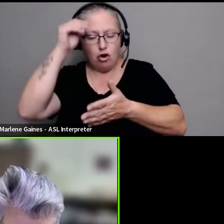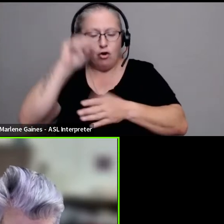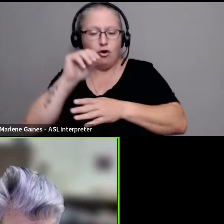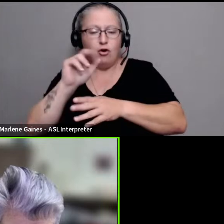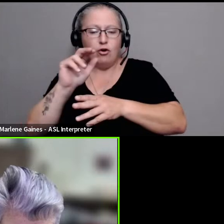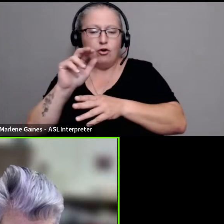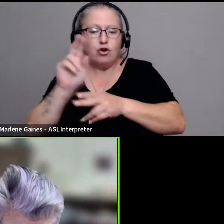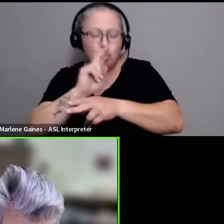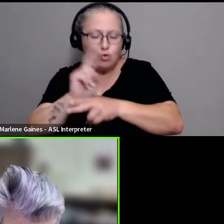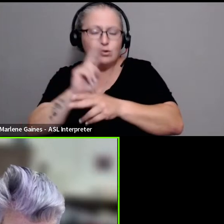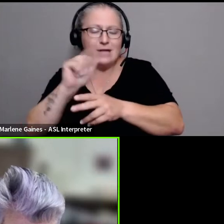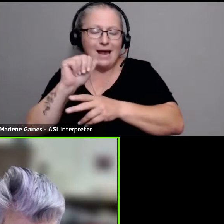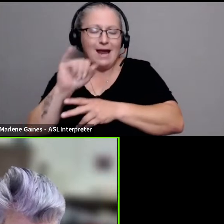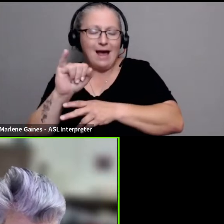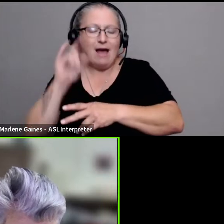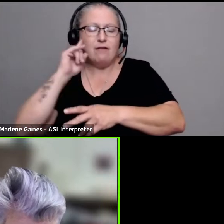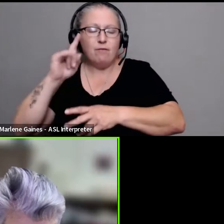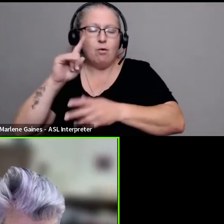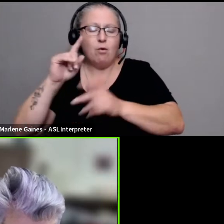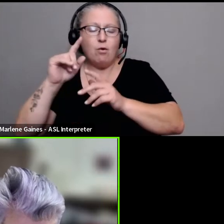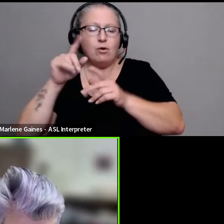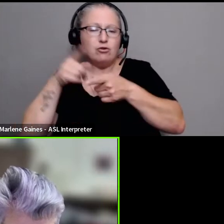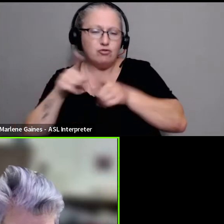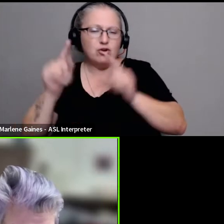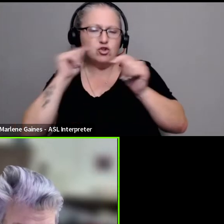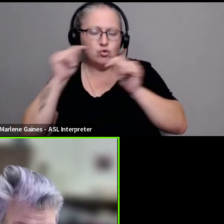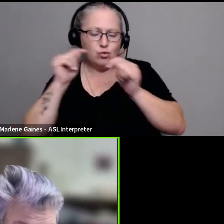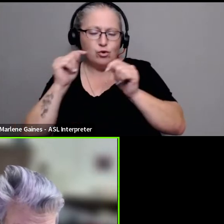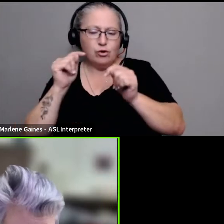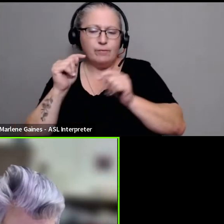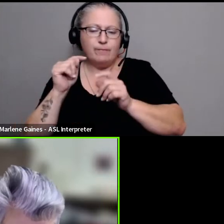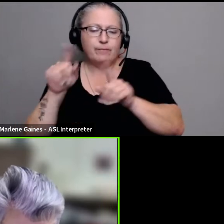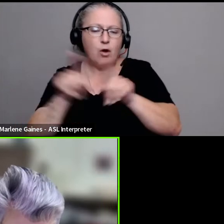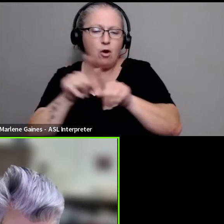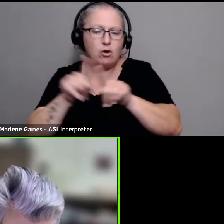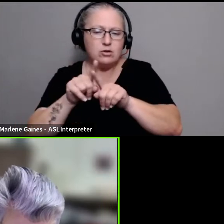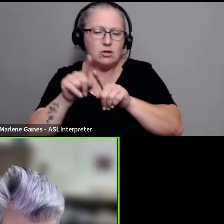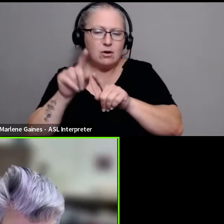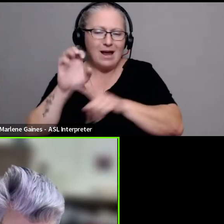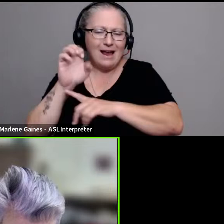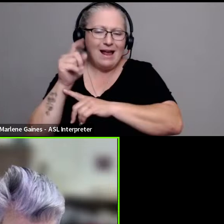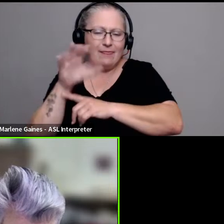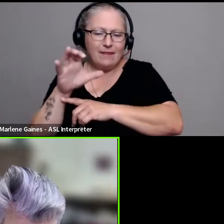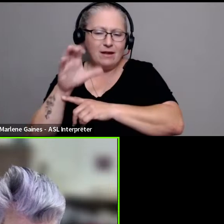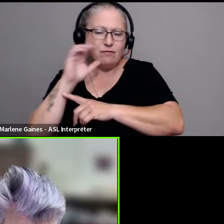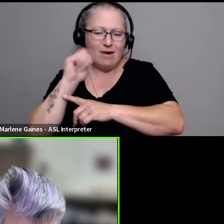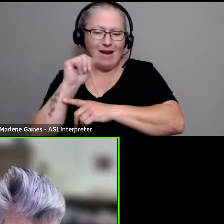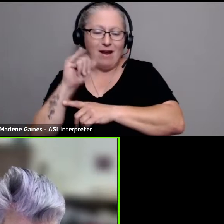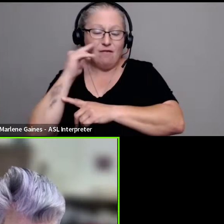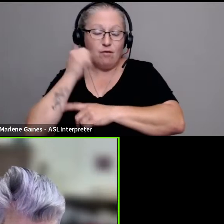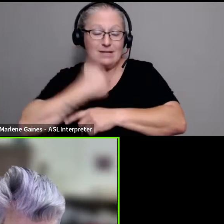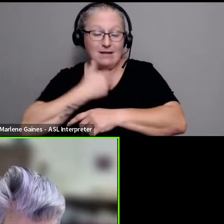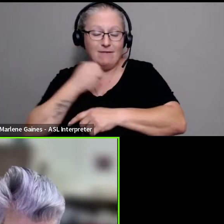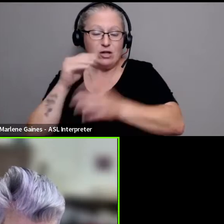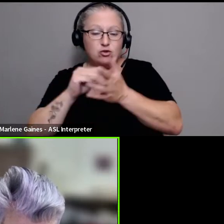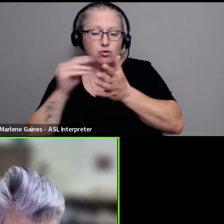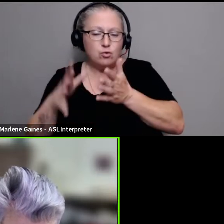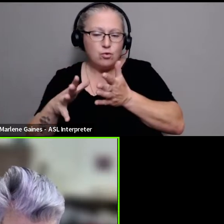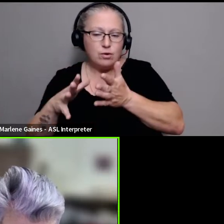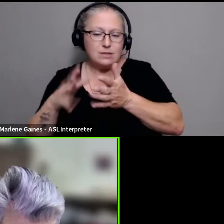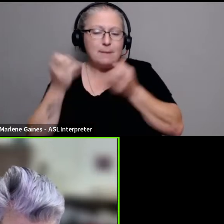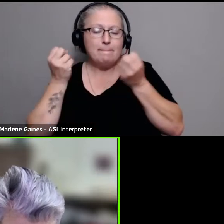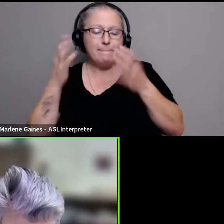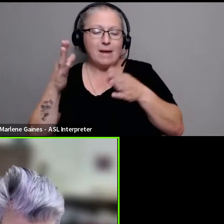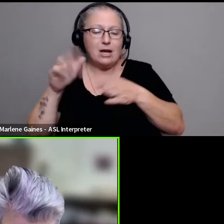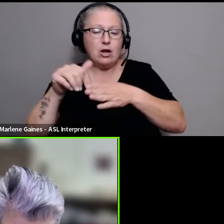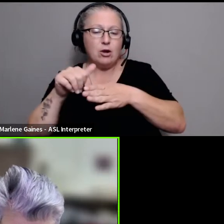or a writing review for them. We also learned about the ethics of using AI for ourselves and students. We had many